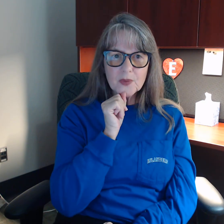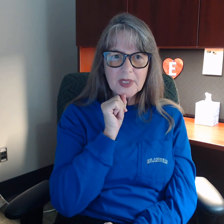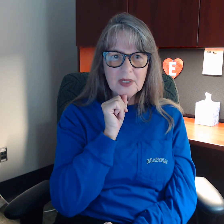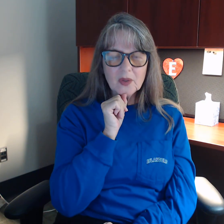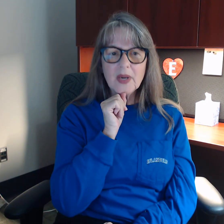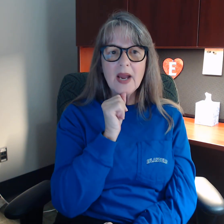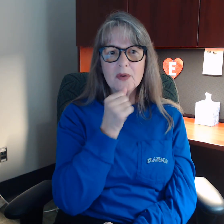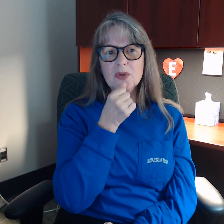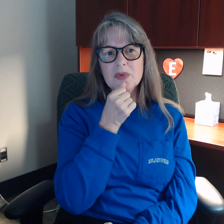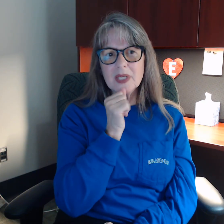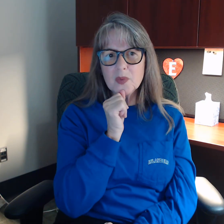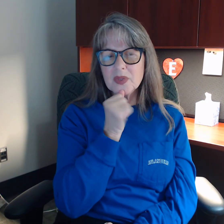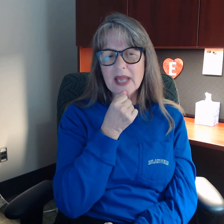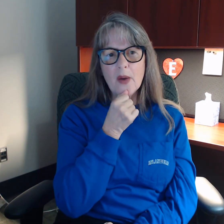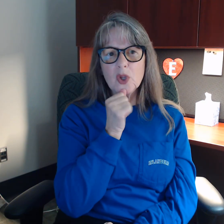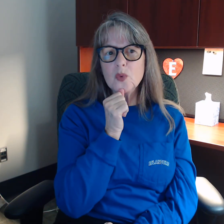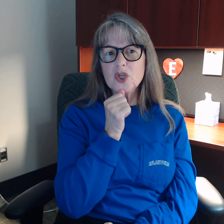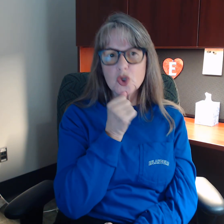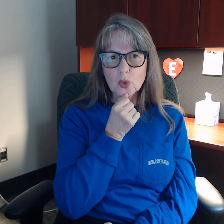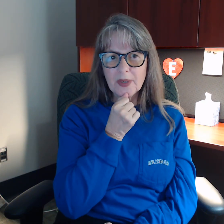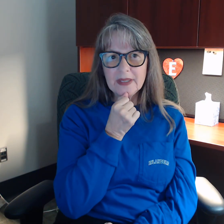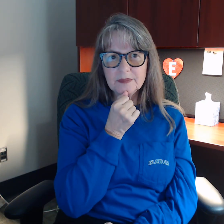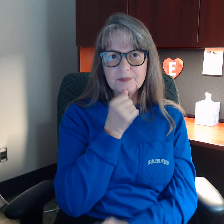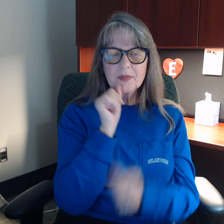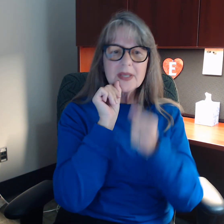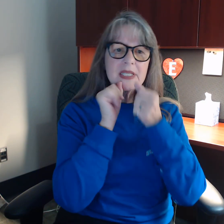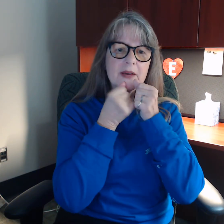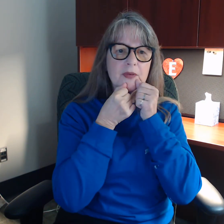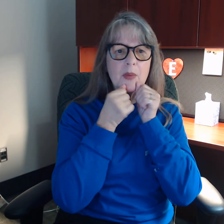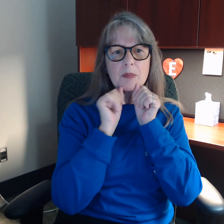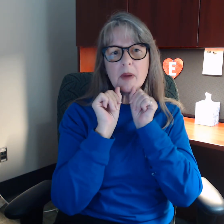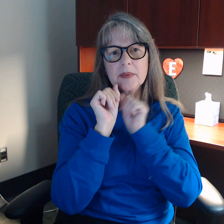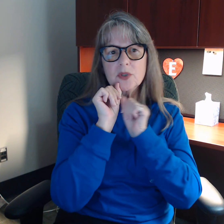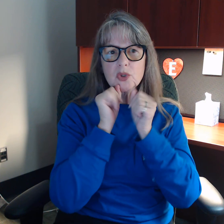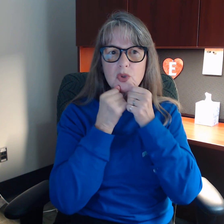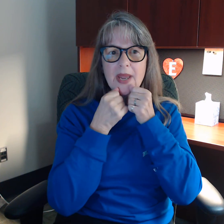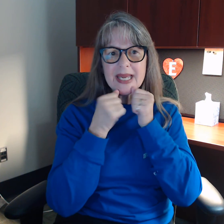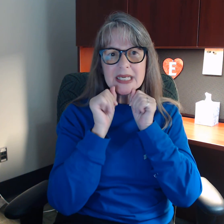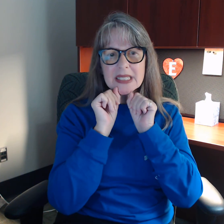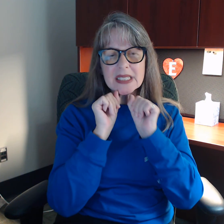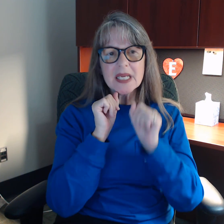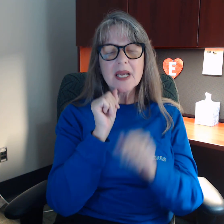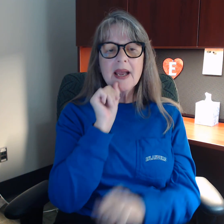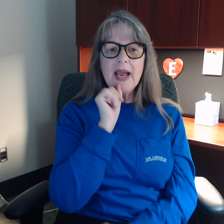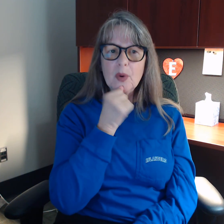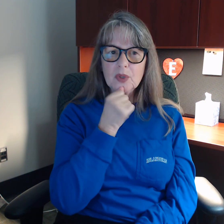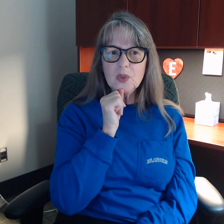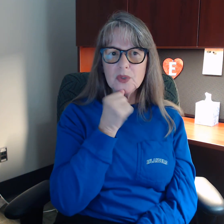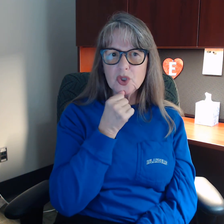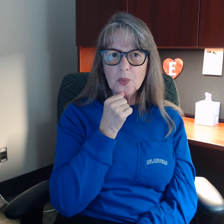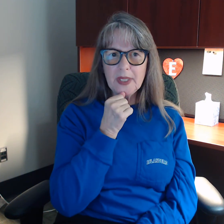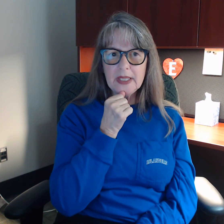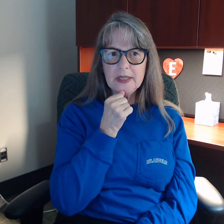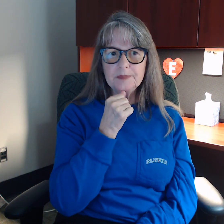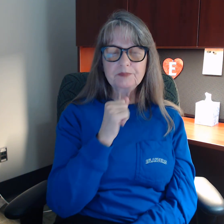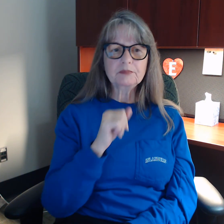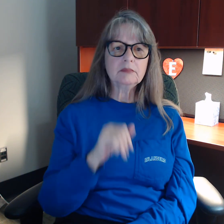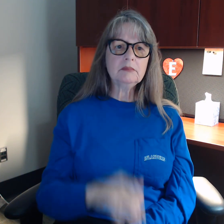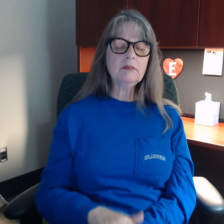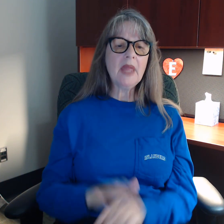suffering, or how are you dealing with it? How are you enduring? Suffer, I would probably do 2 hands. How are you enduring it? How are